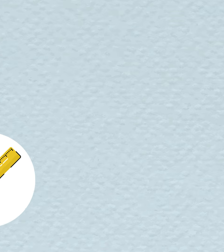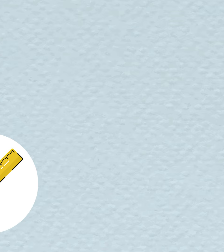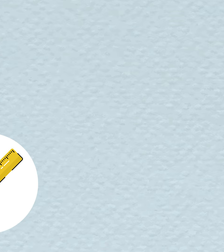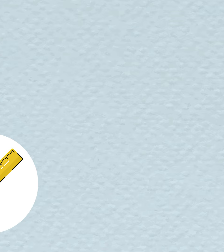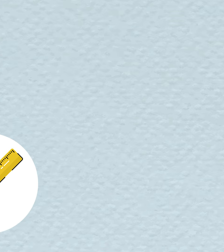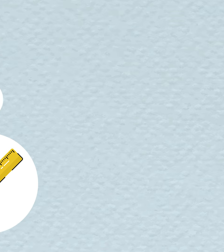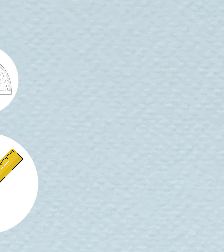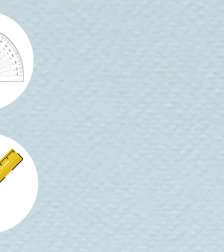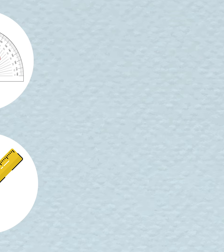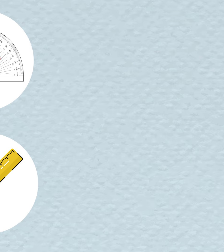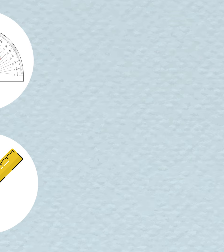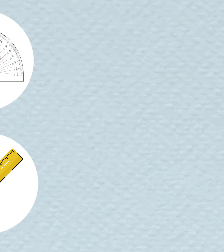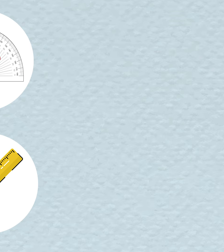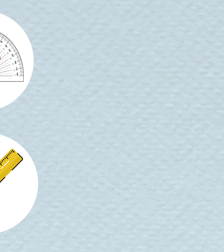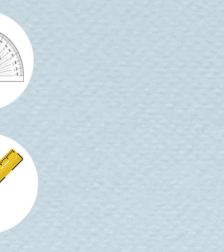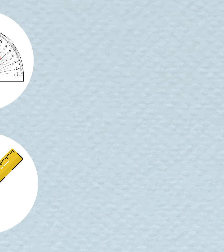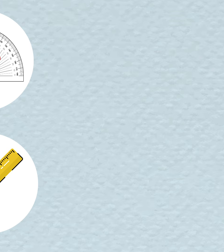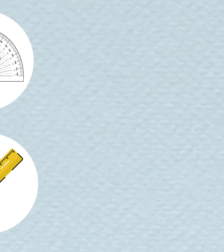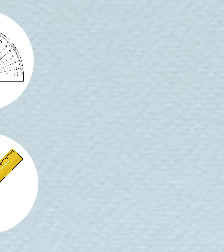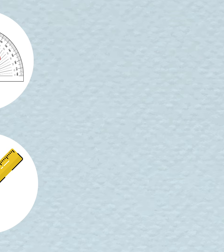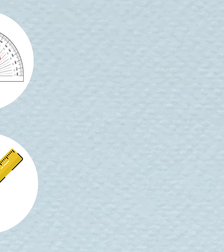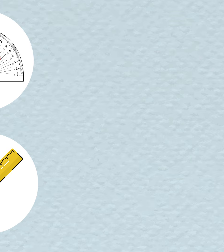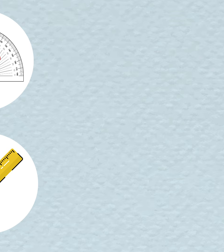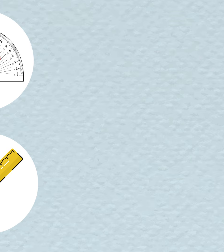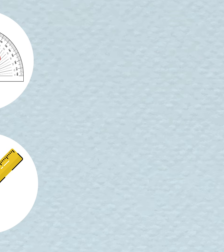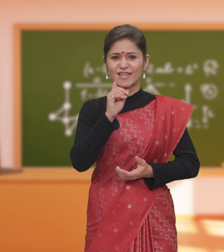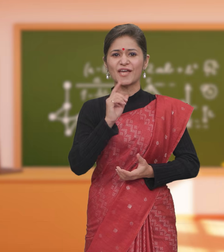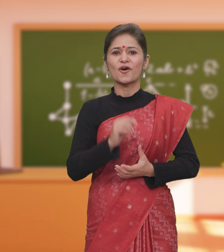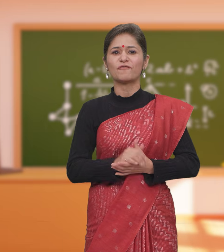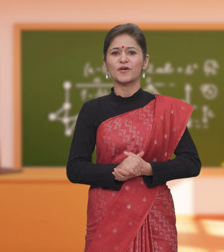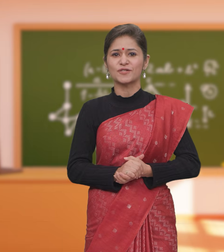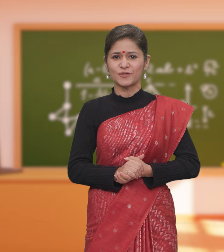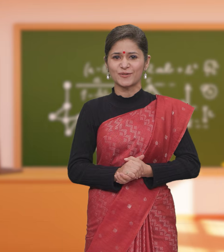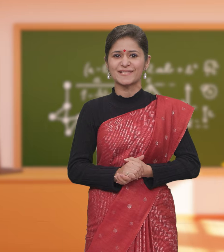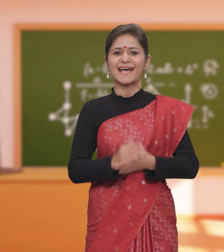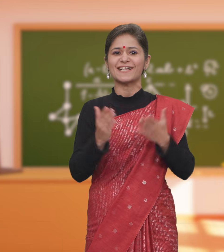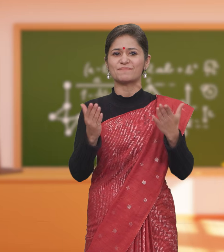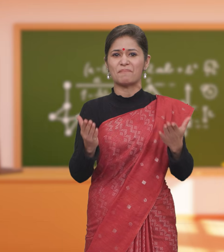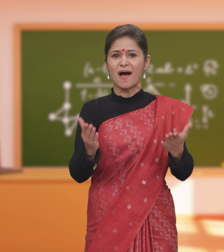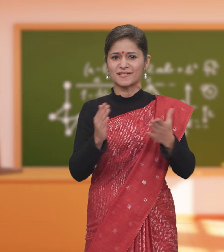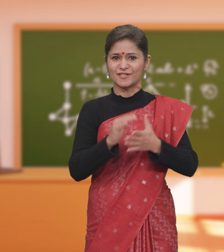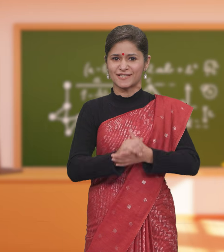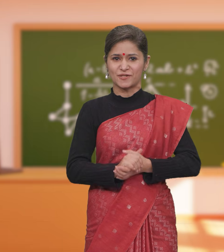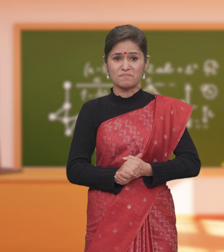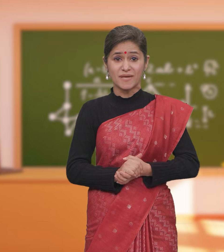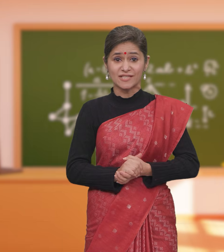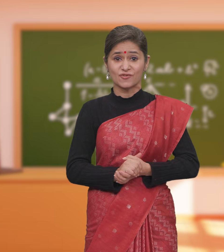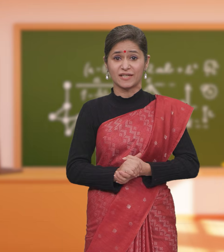ruler? No protractor, no angles given? Think of your tools as partners in a mystery.